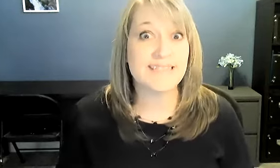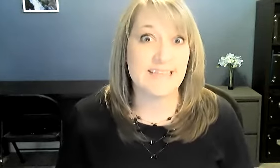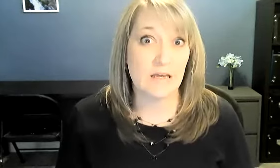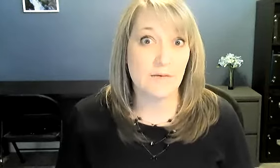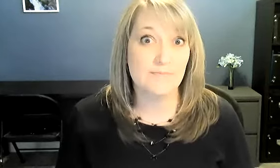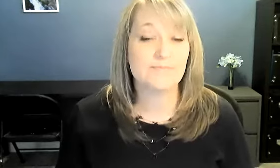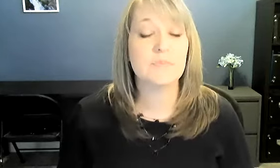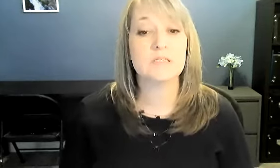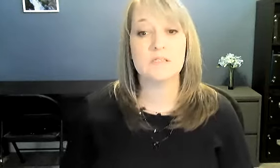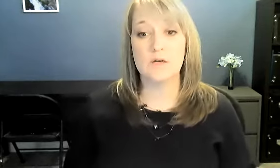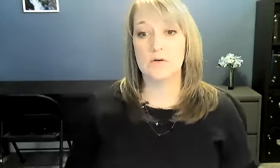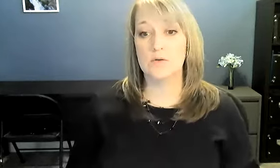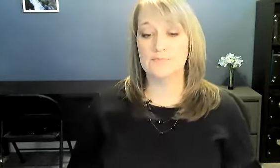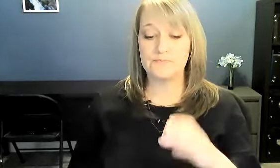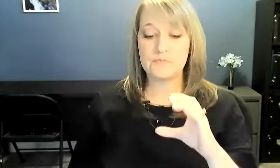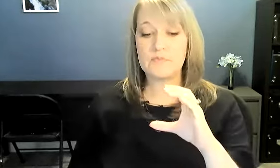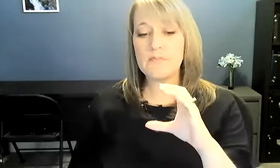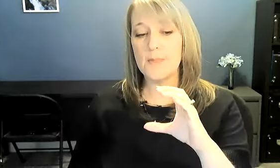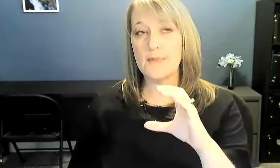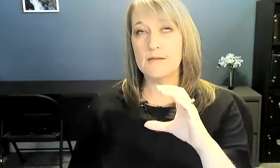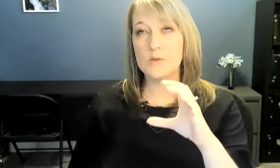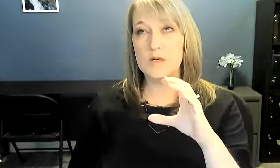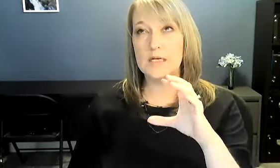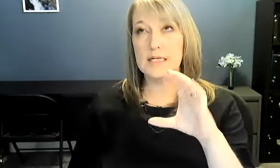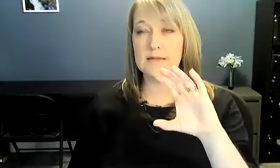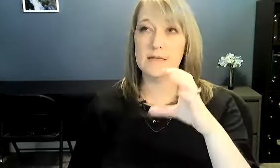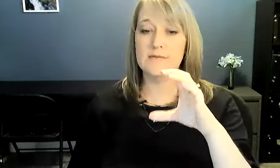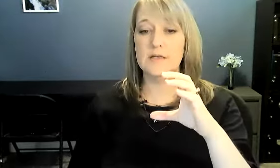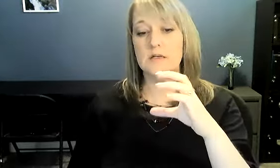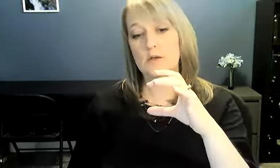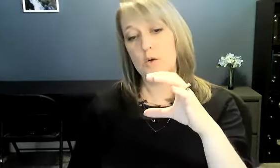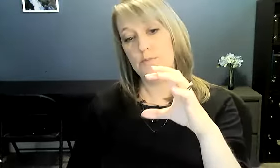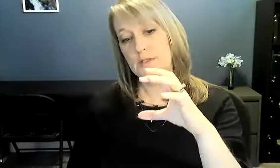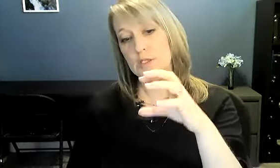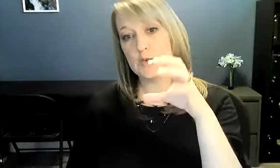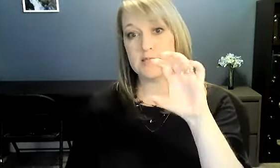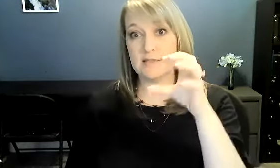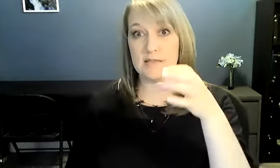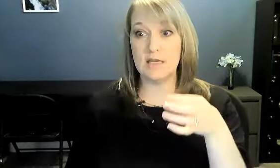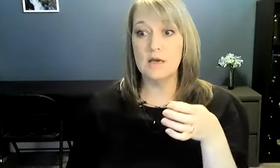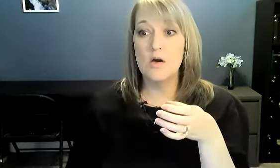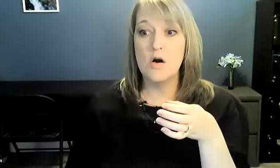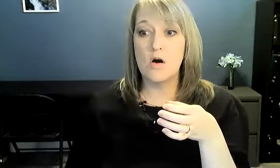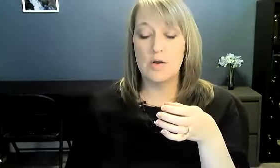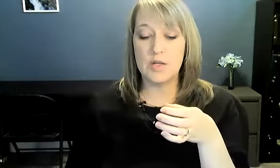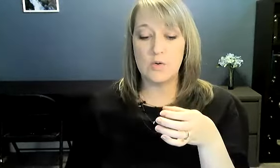missing. So you want kind of an open, loose C on